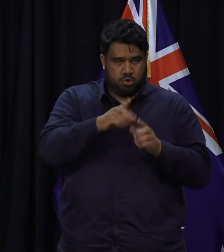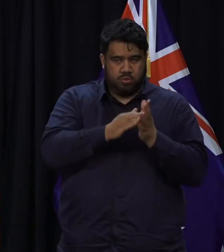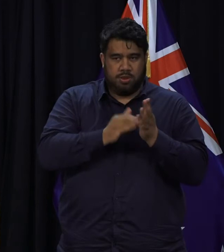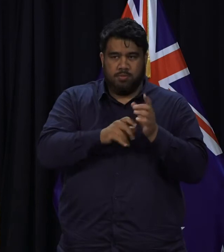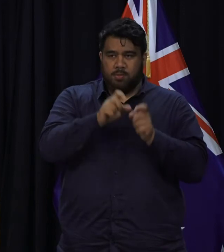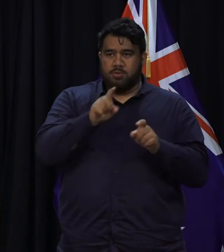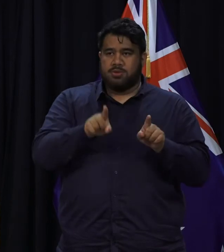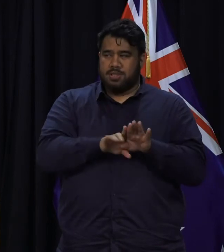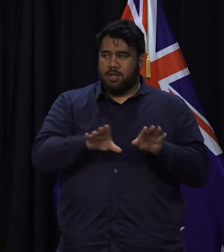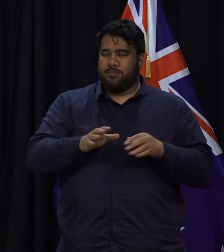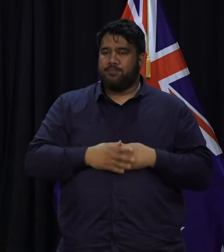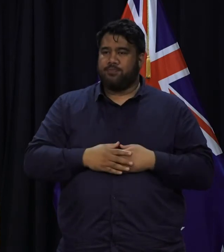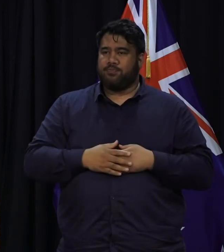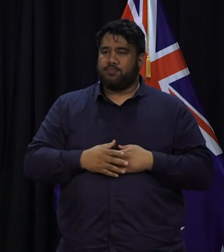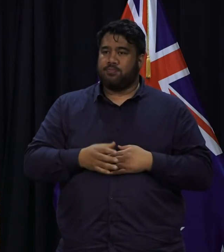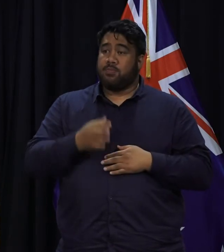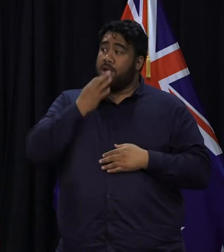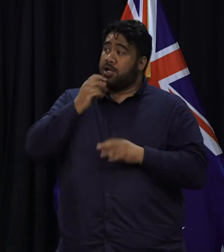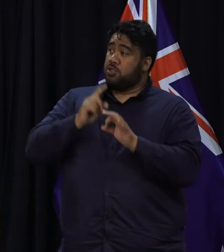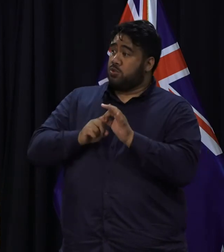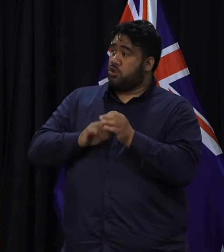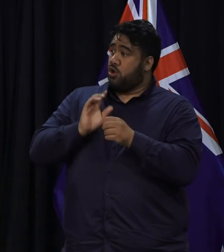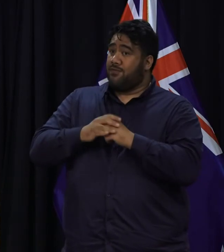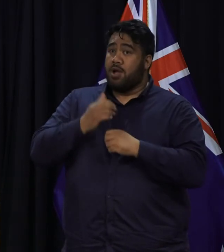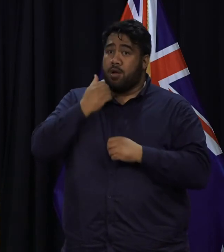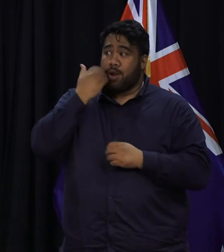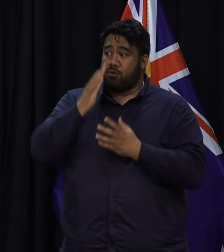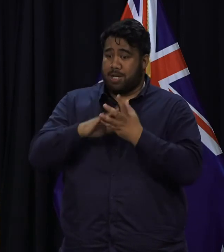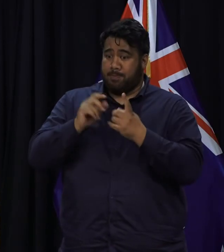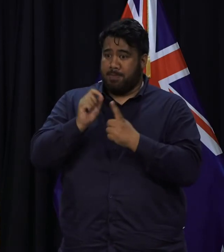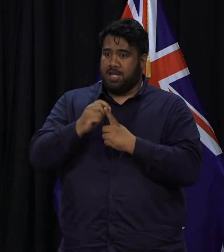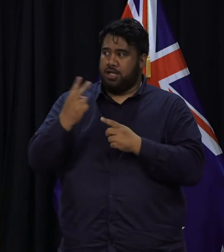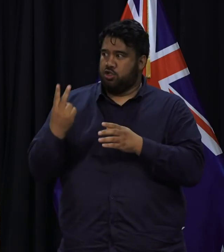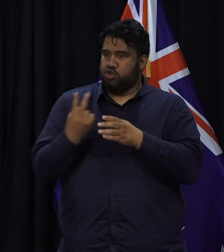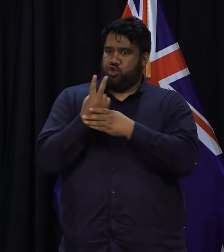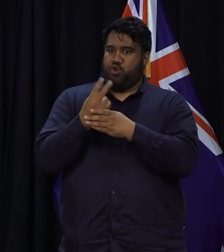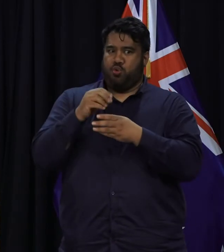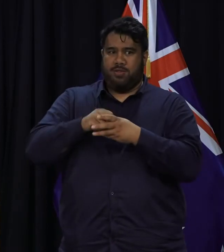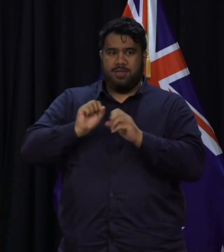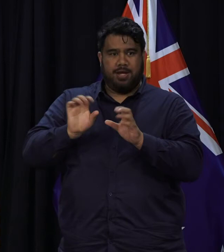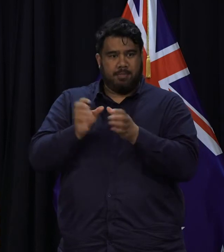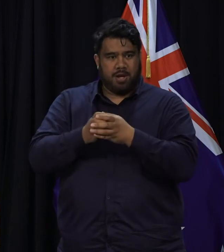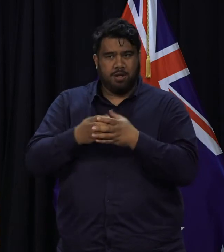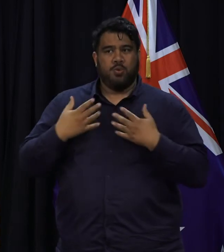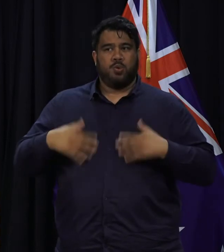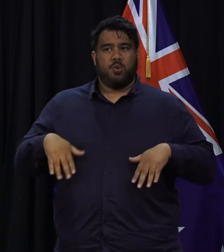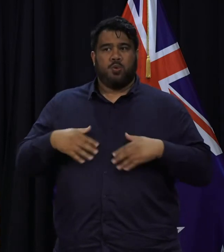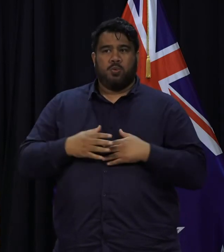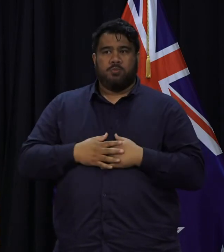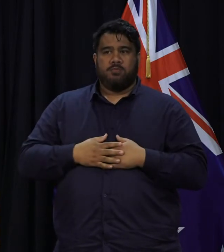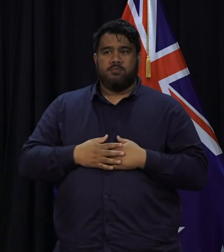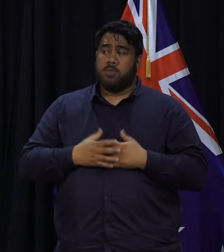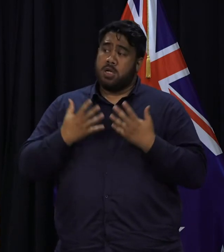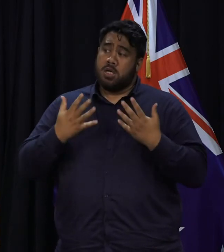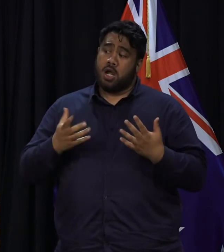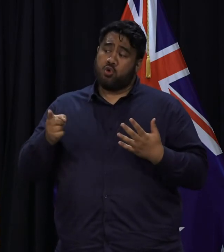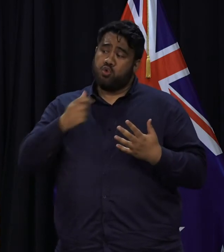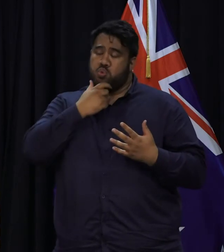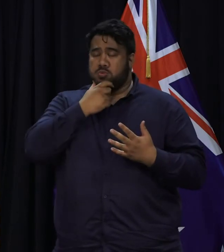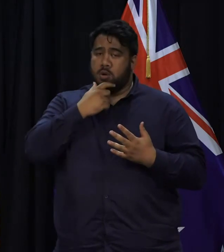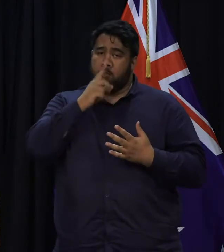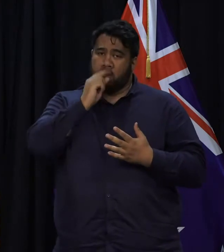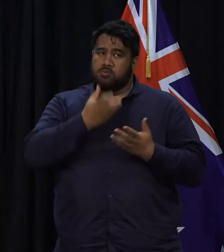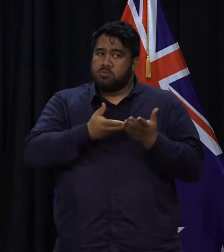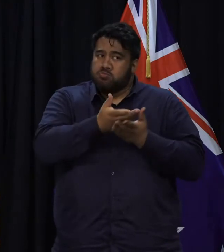2 MPs in Parliament with the special votes counted. Will you look or consider doing any kind of deal or having any kind